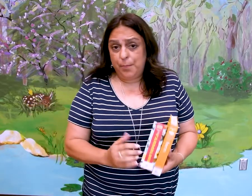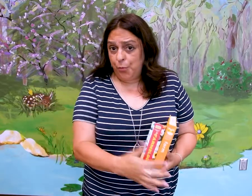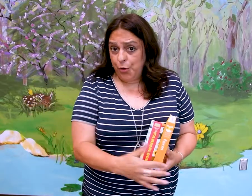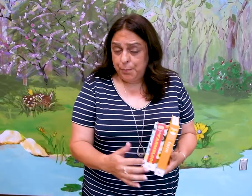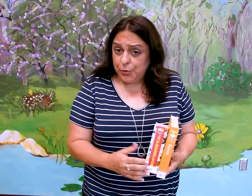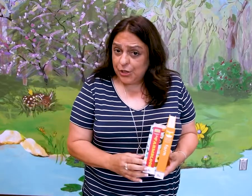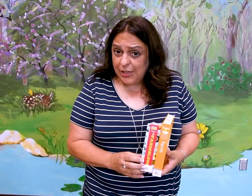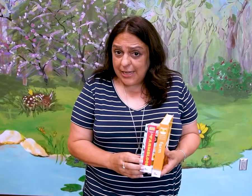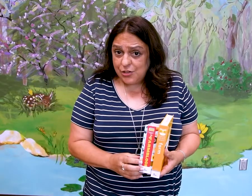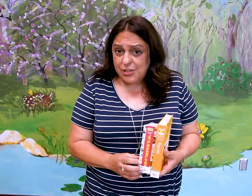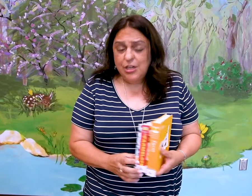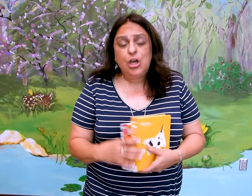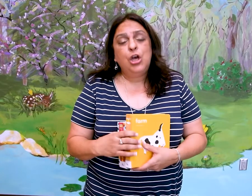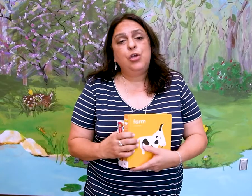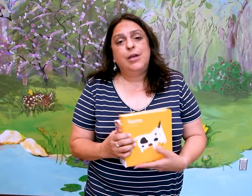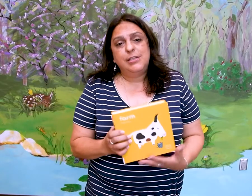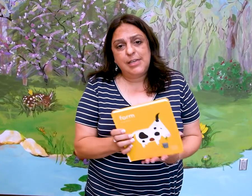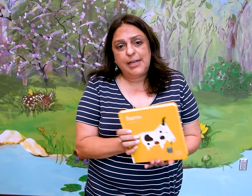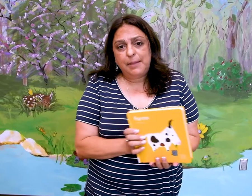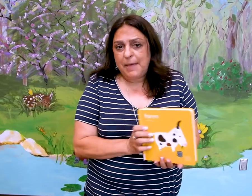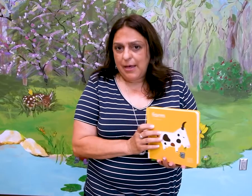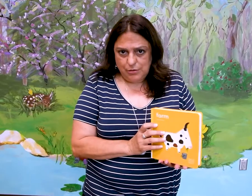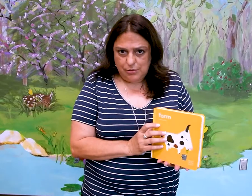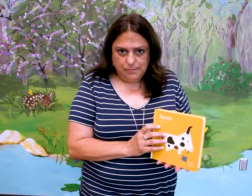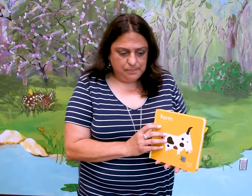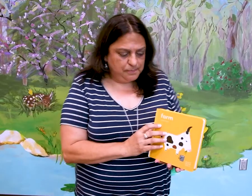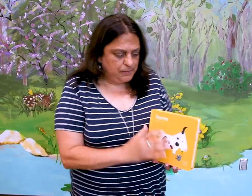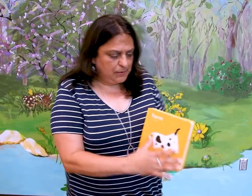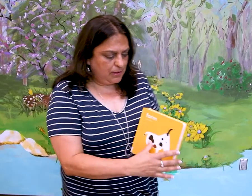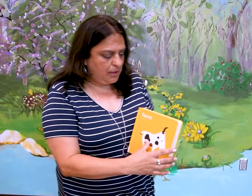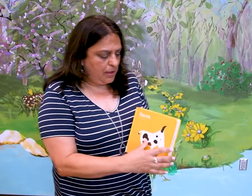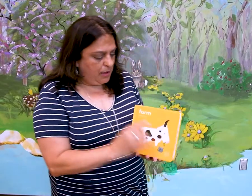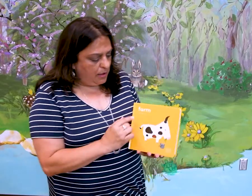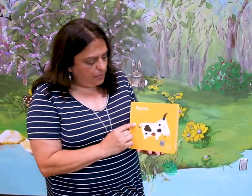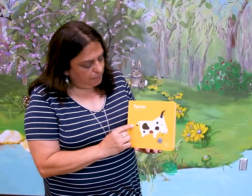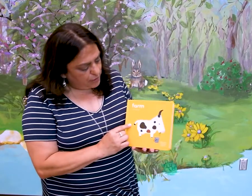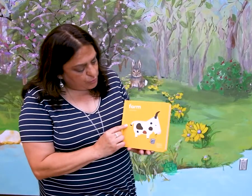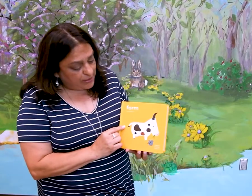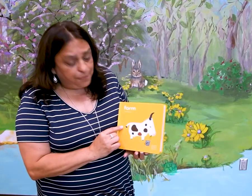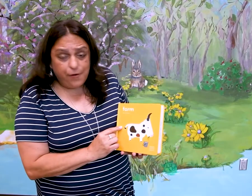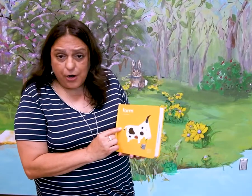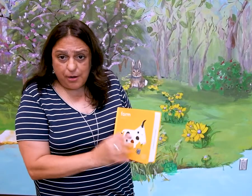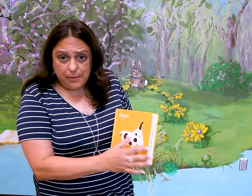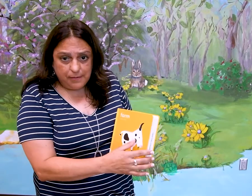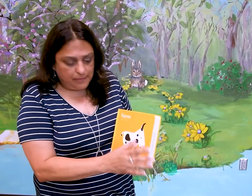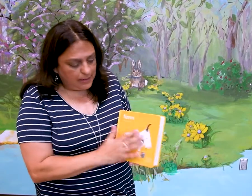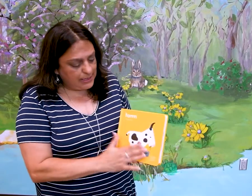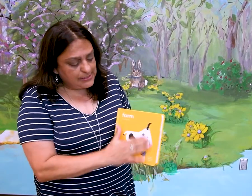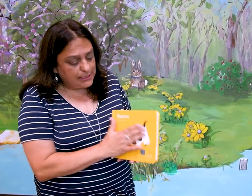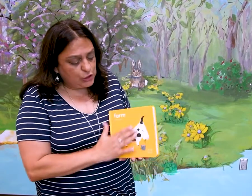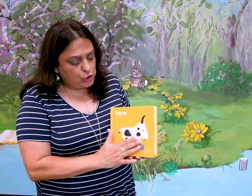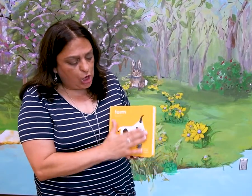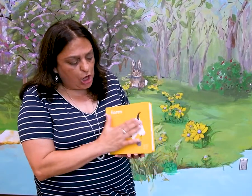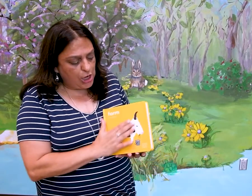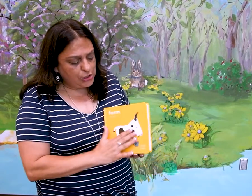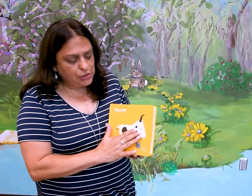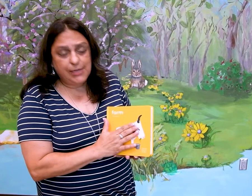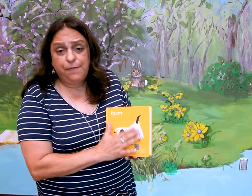board book collection. You can check them out. The first one, The Farm, is a touch and